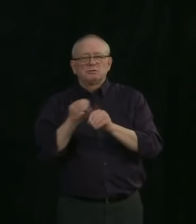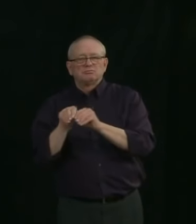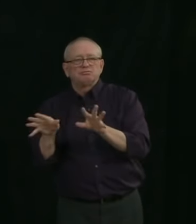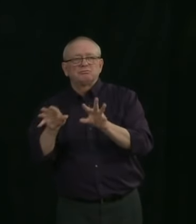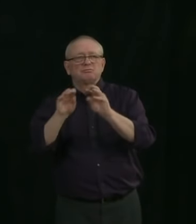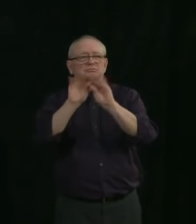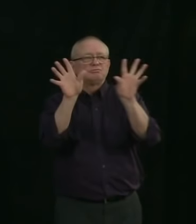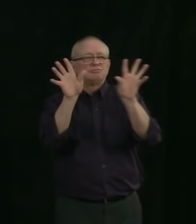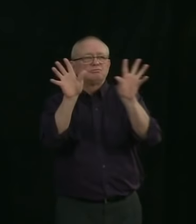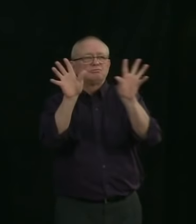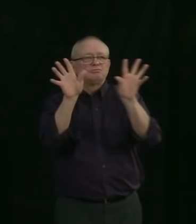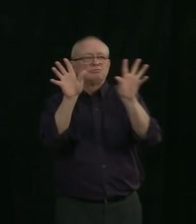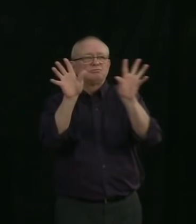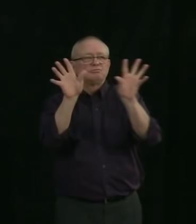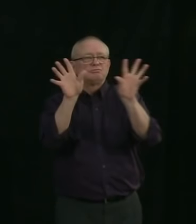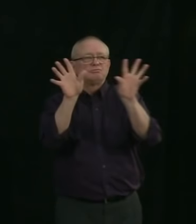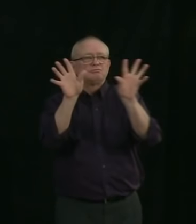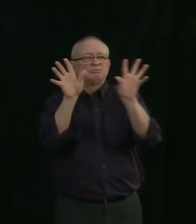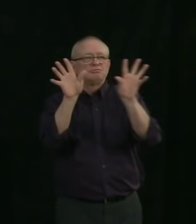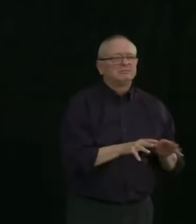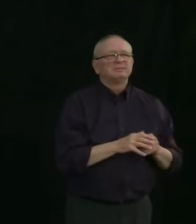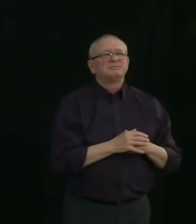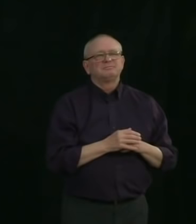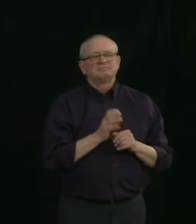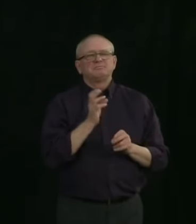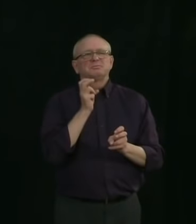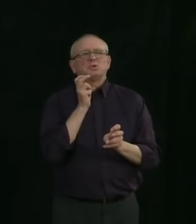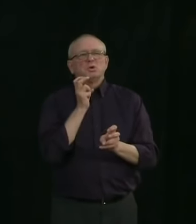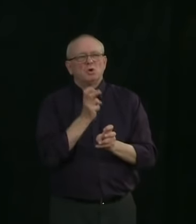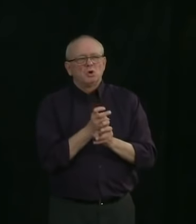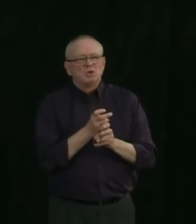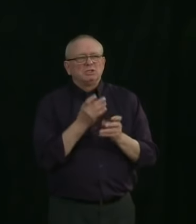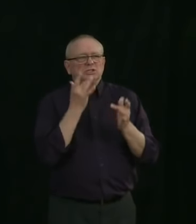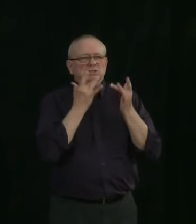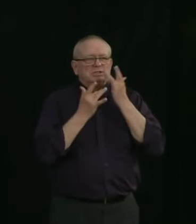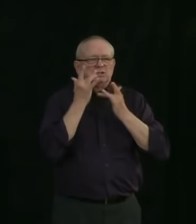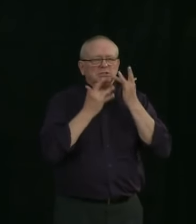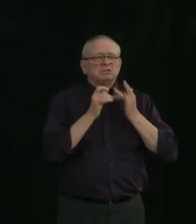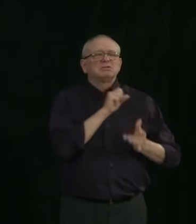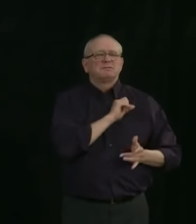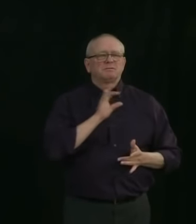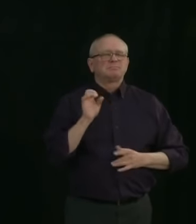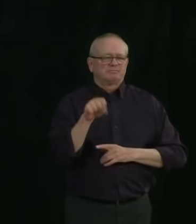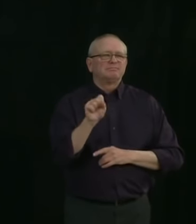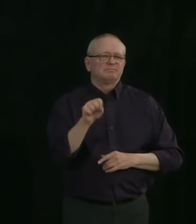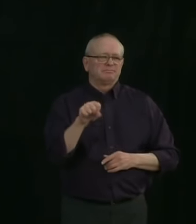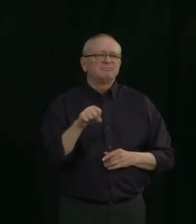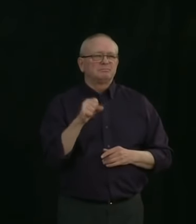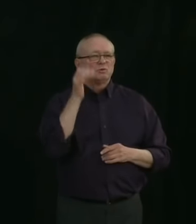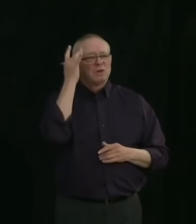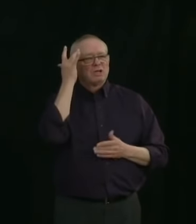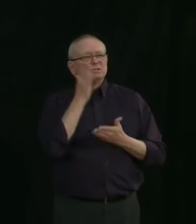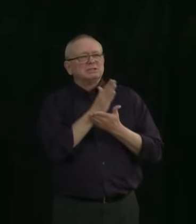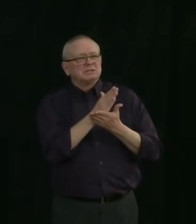have potentially been exposed to a case do need to be in quarantine, or those who are ill are not able to work. And so that is something